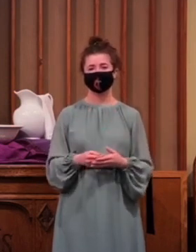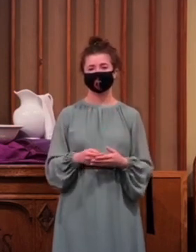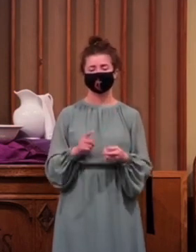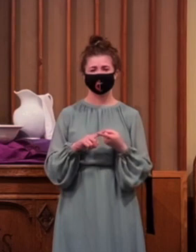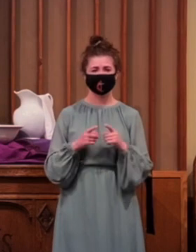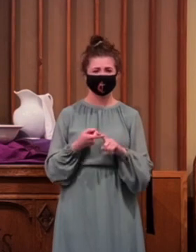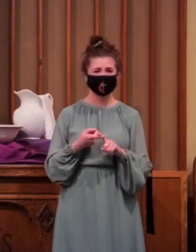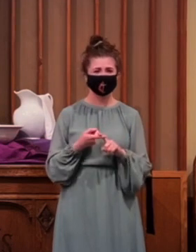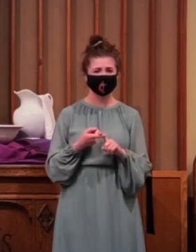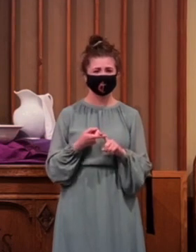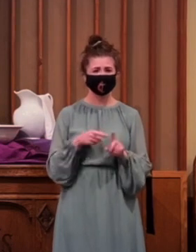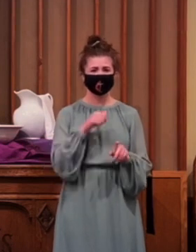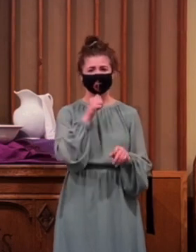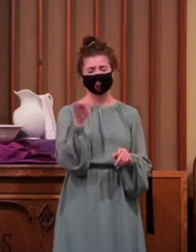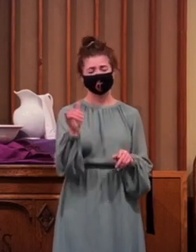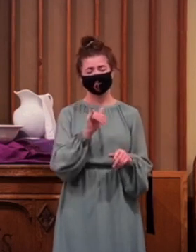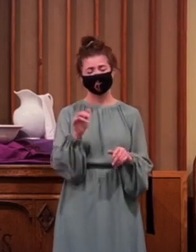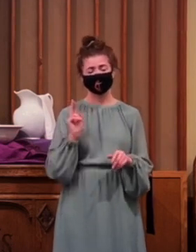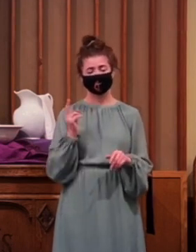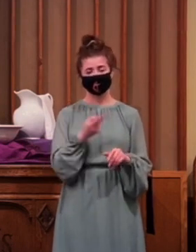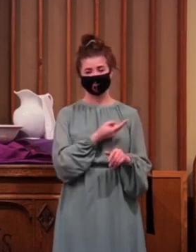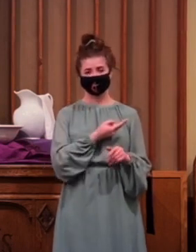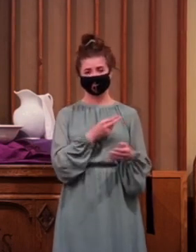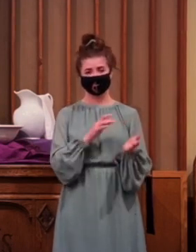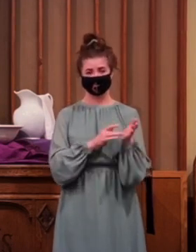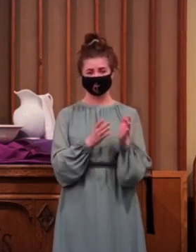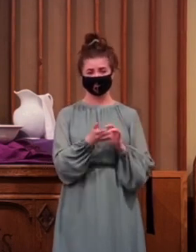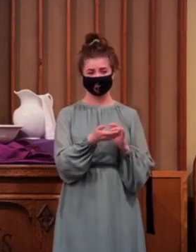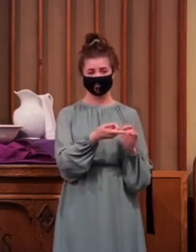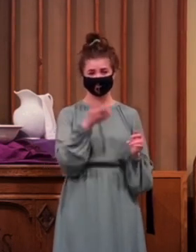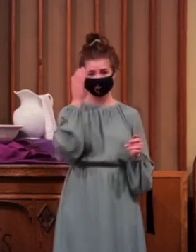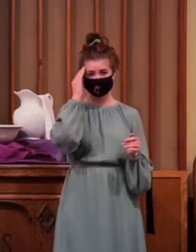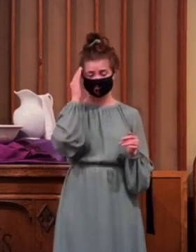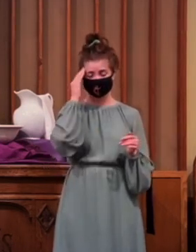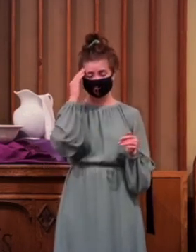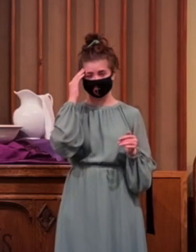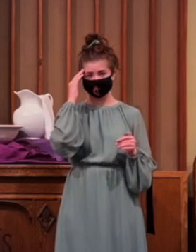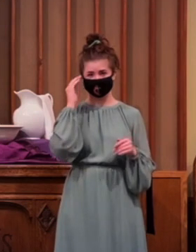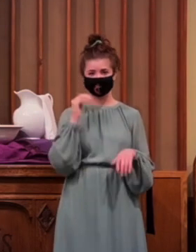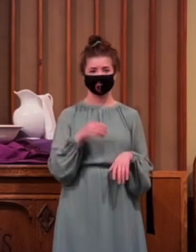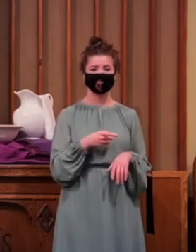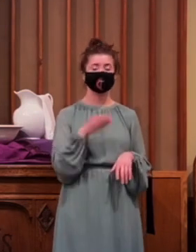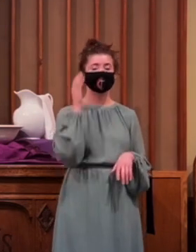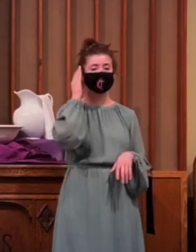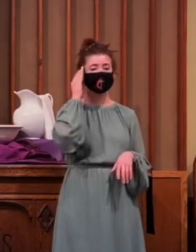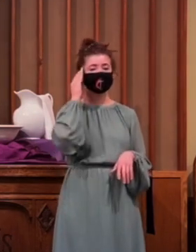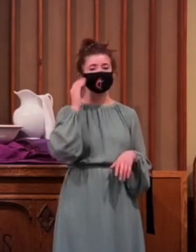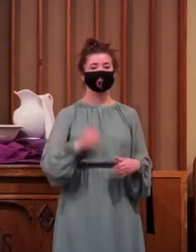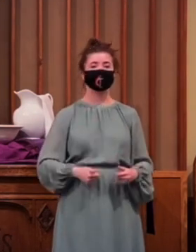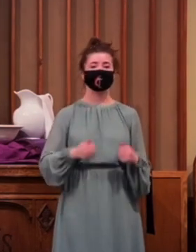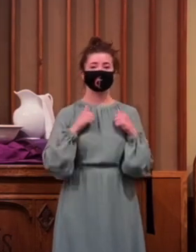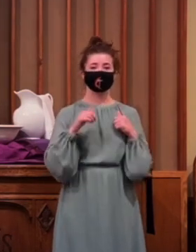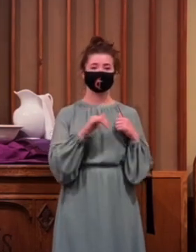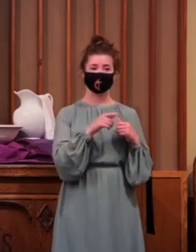Friends, unlike us, Jesus did know. Jesus knew that life as he knew it,